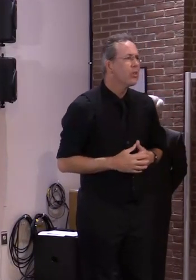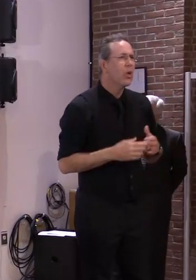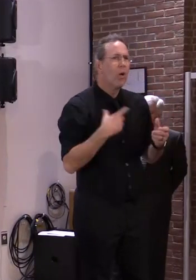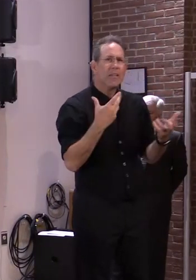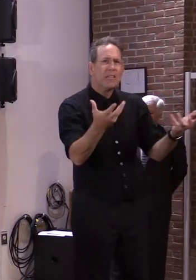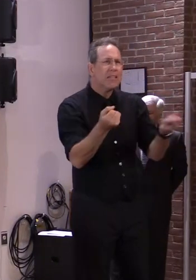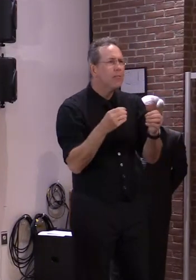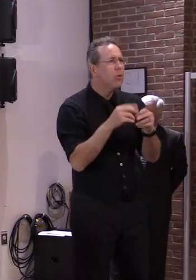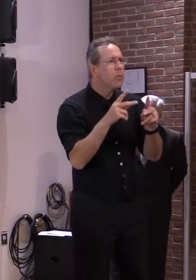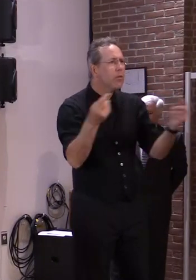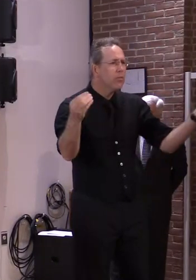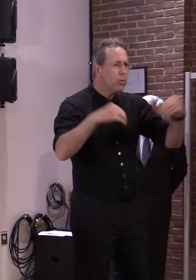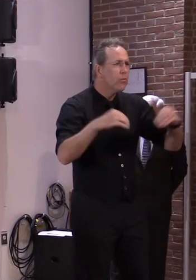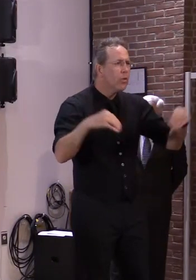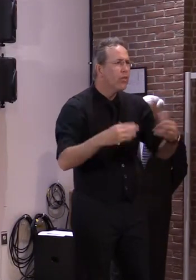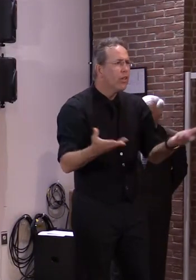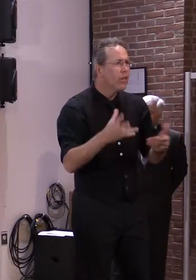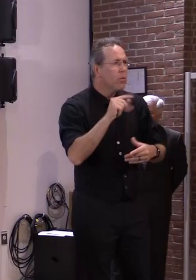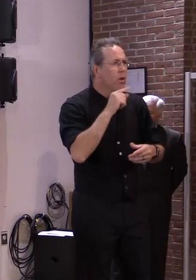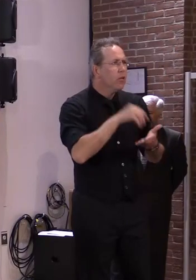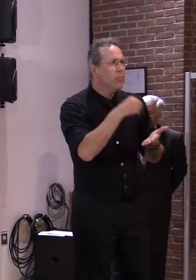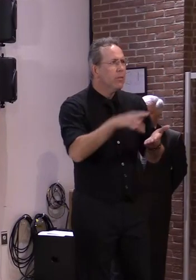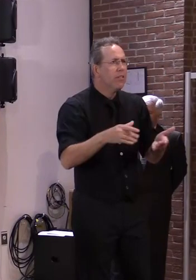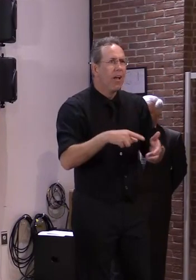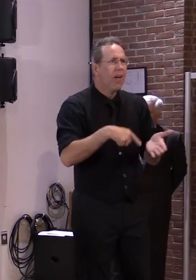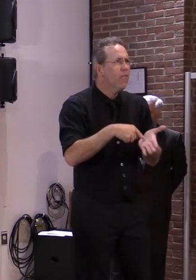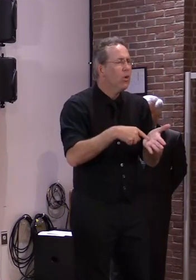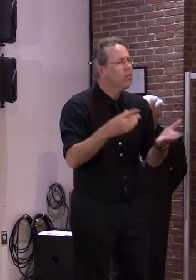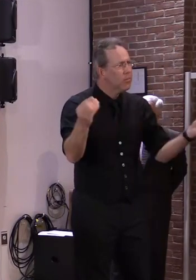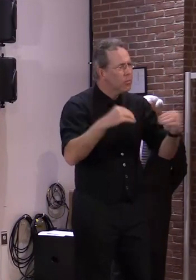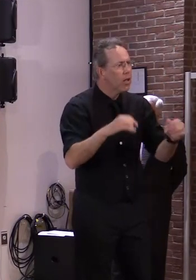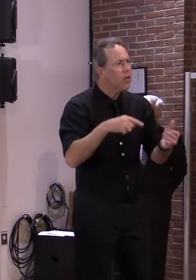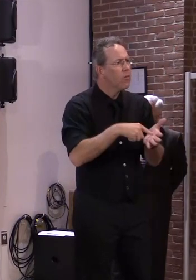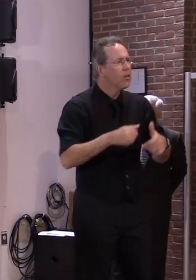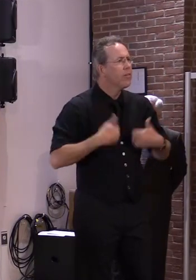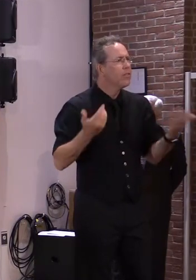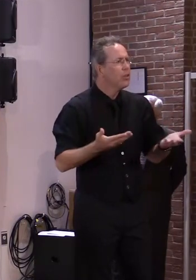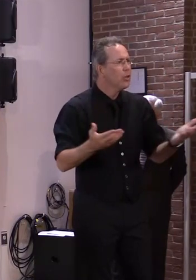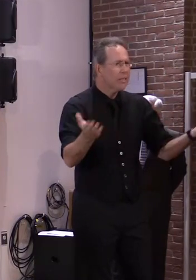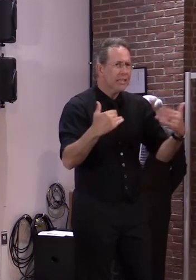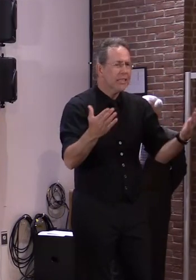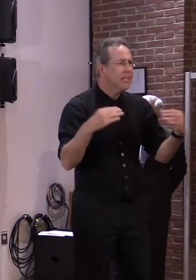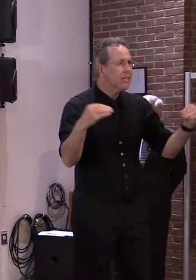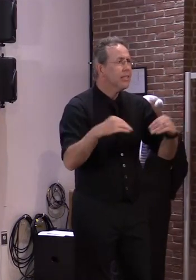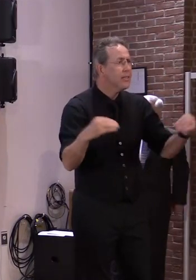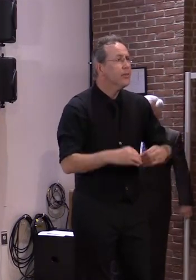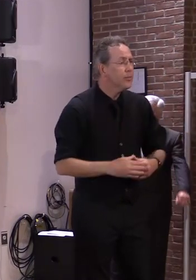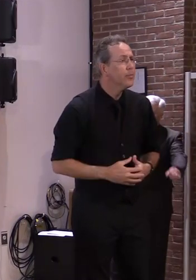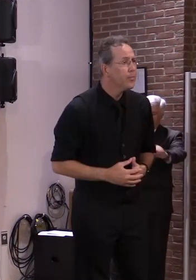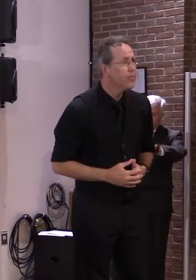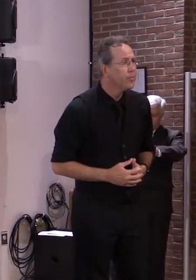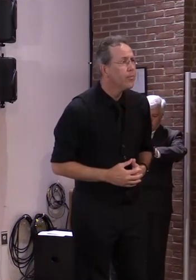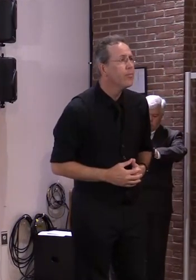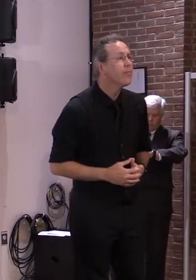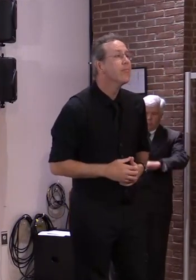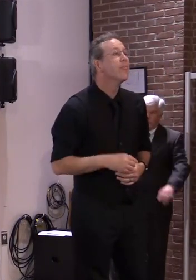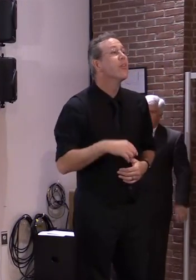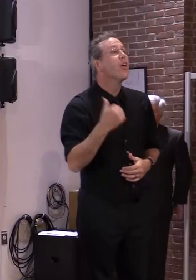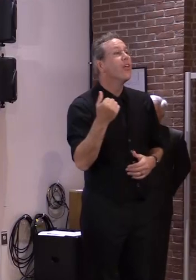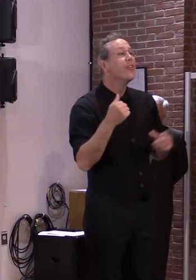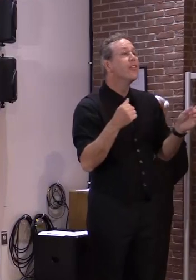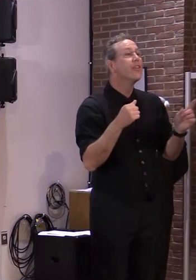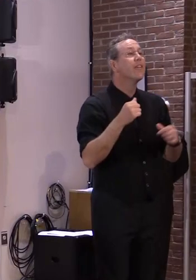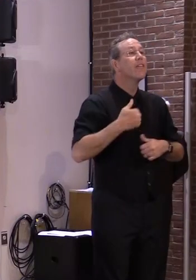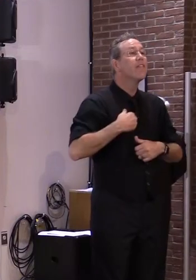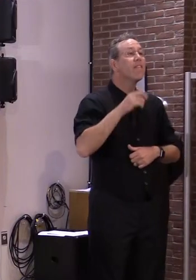Vermont a more expensive place to live, but actually more affordable. And other things like this, the military pension, for the life of me, I don't